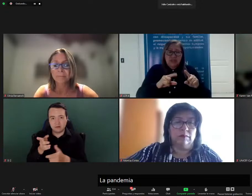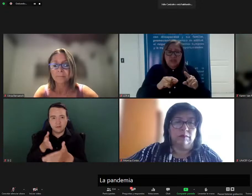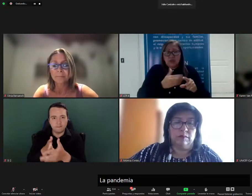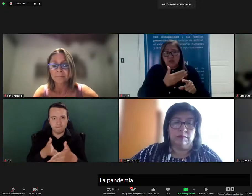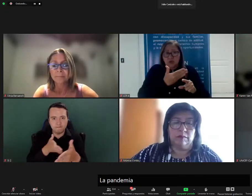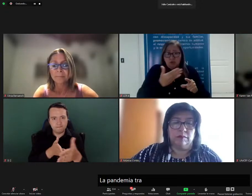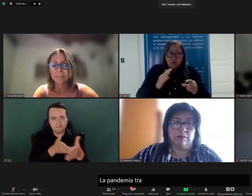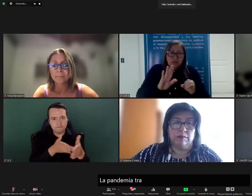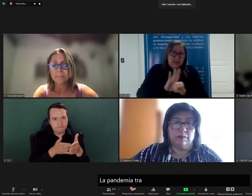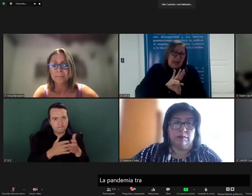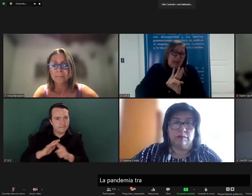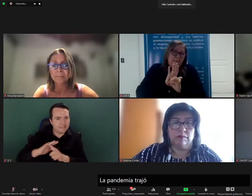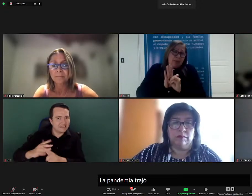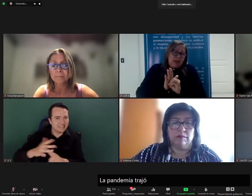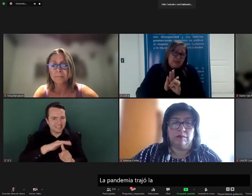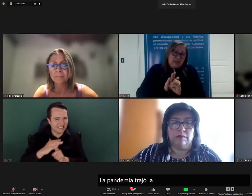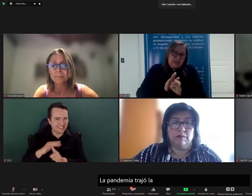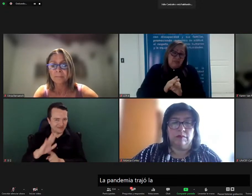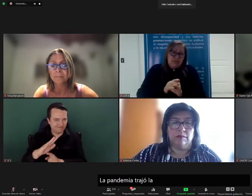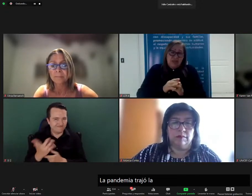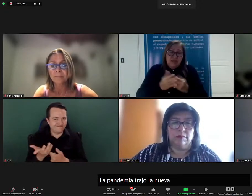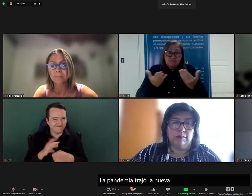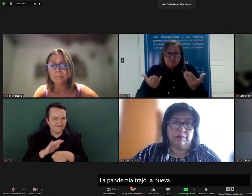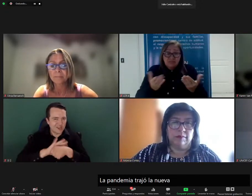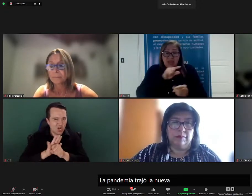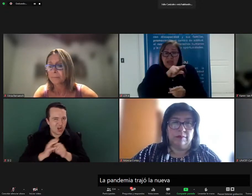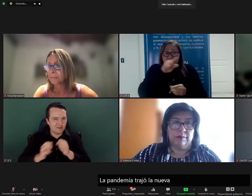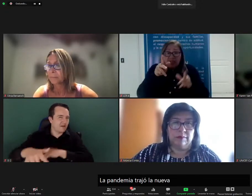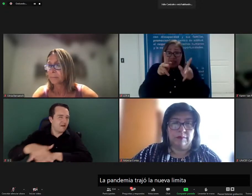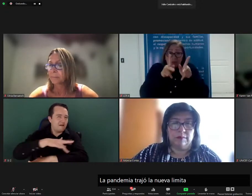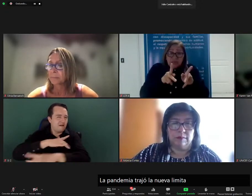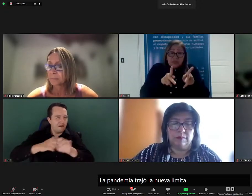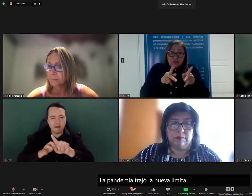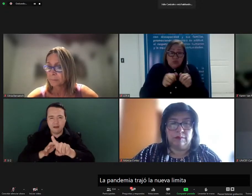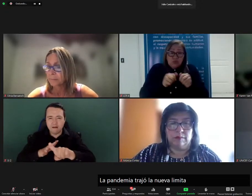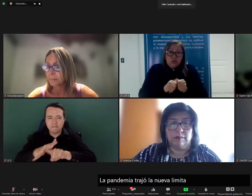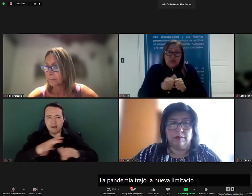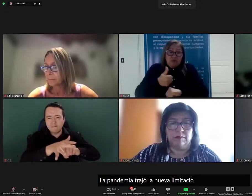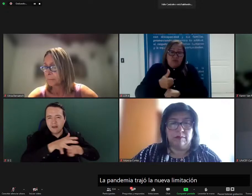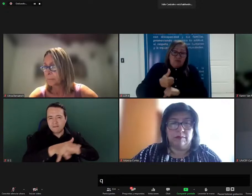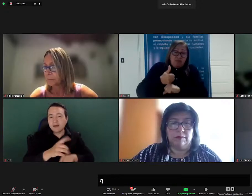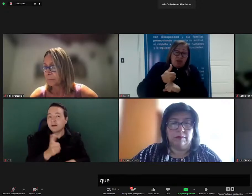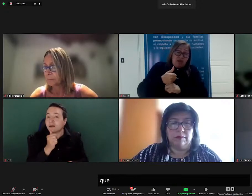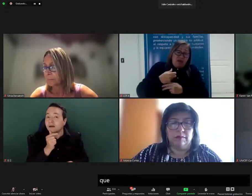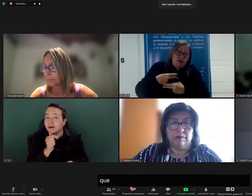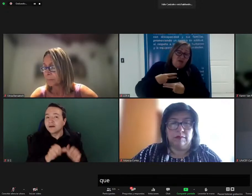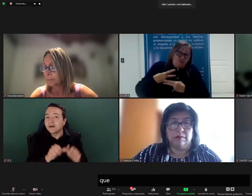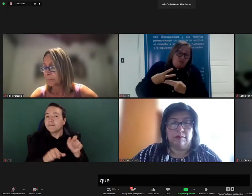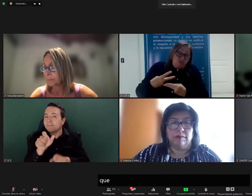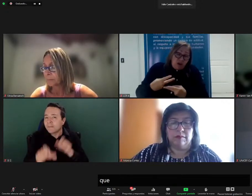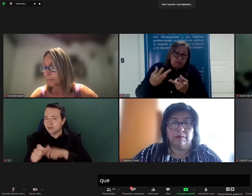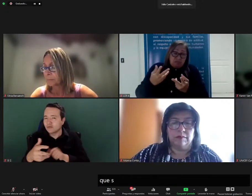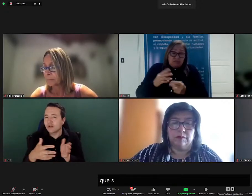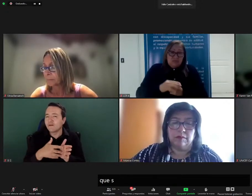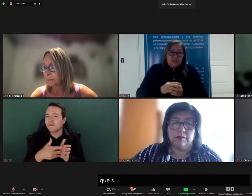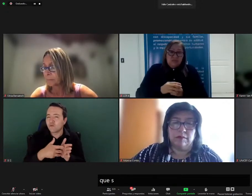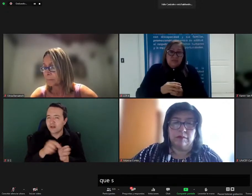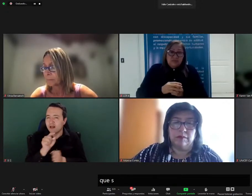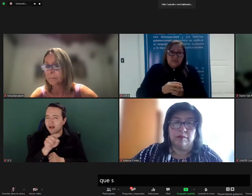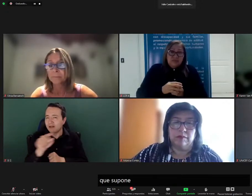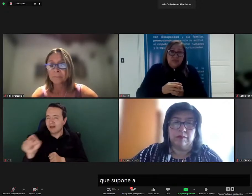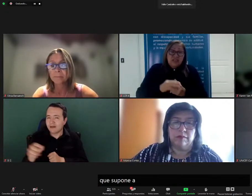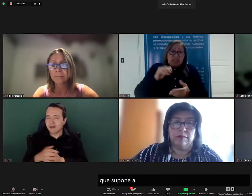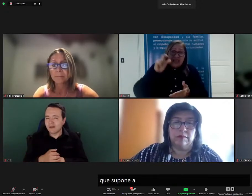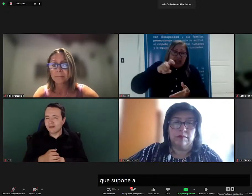different aspects that the pandemic entails for these persons with higher vulnerability